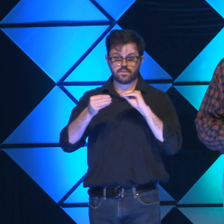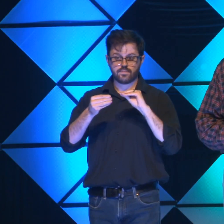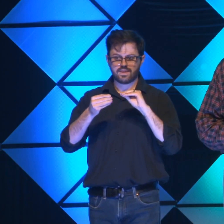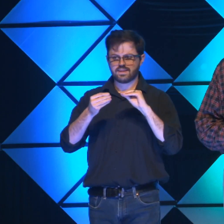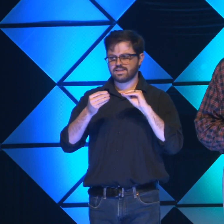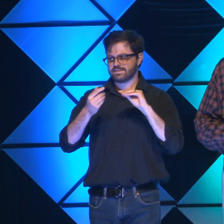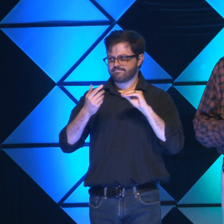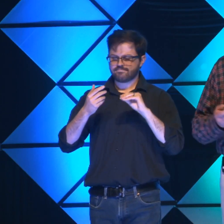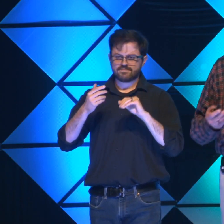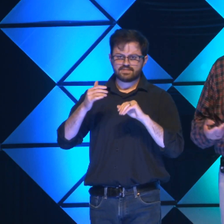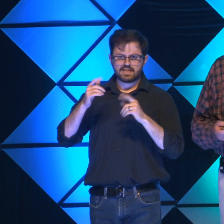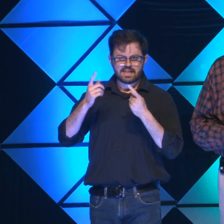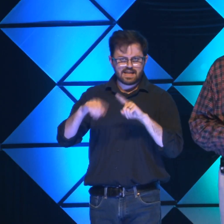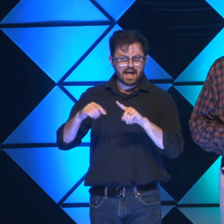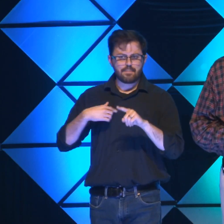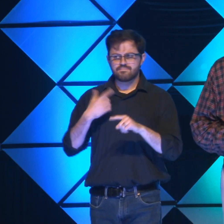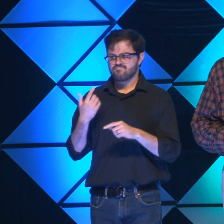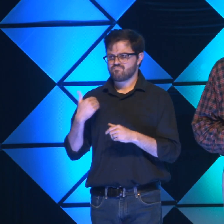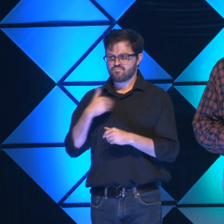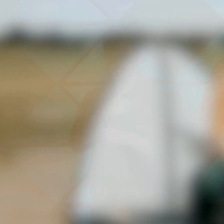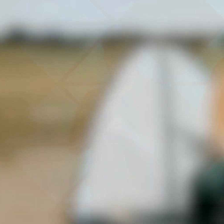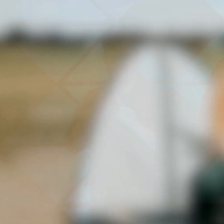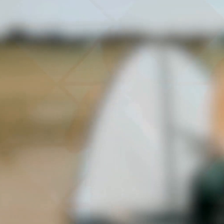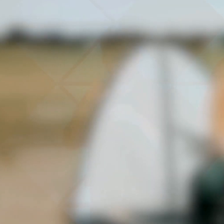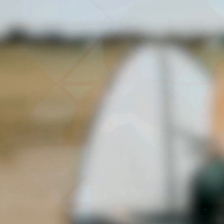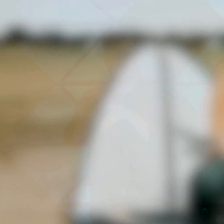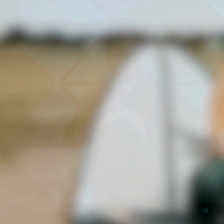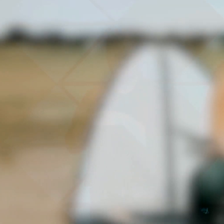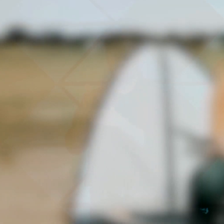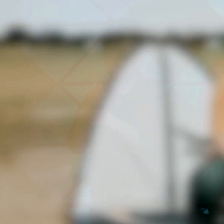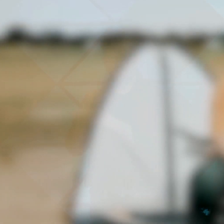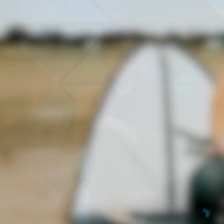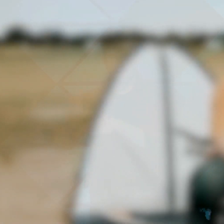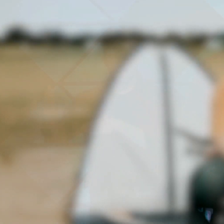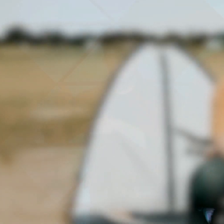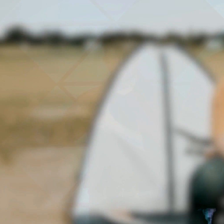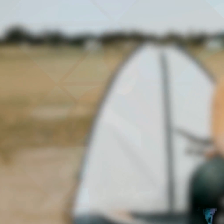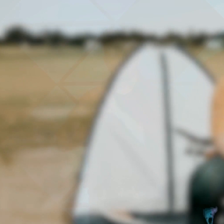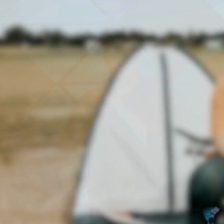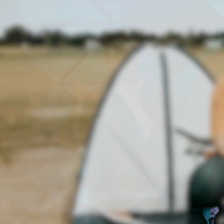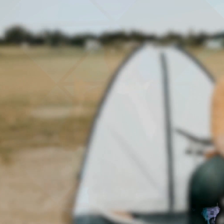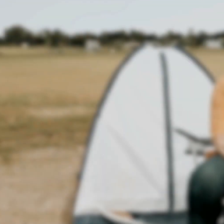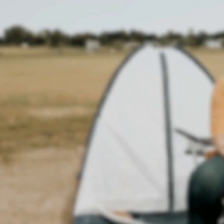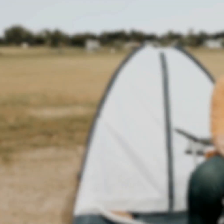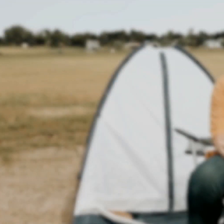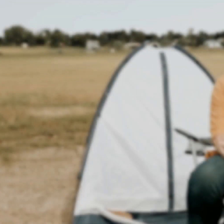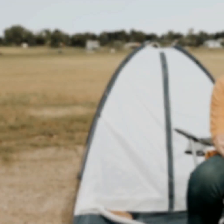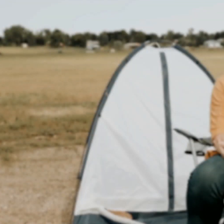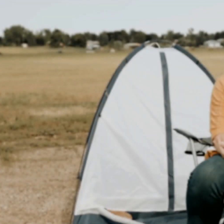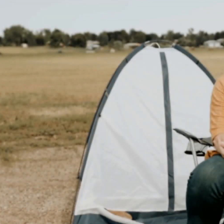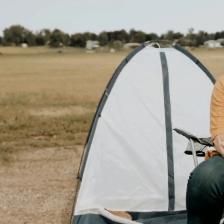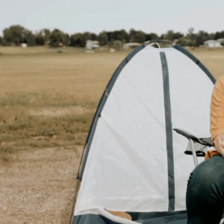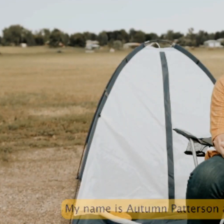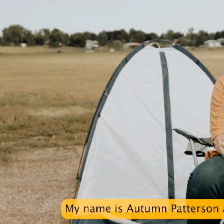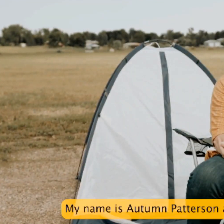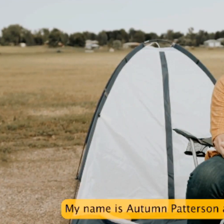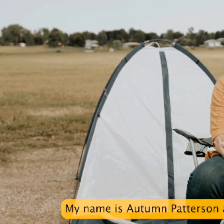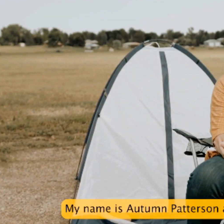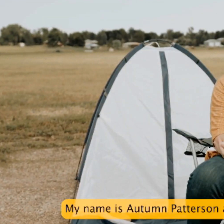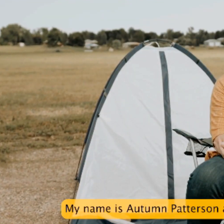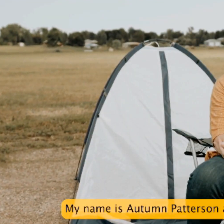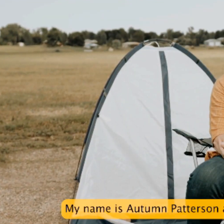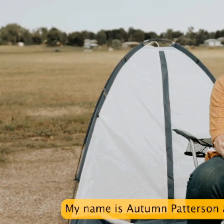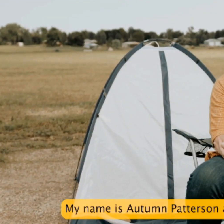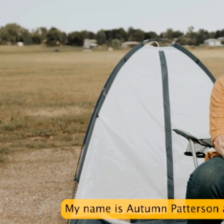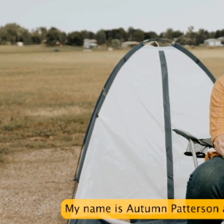shared their story. And right now I want us to take a second and watch Autumn's Campfire story. My name's